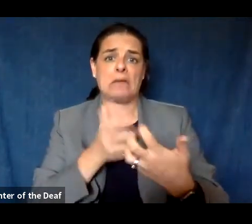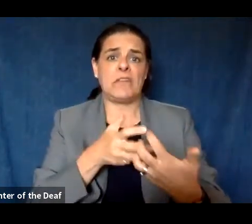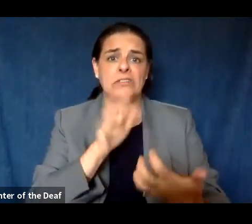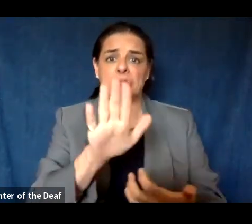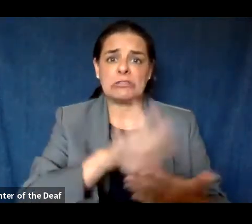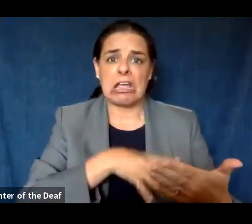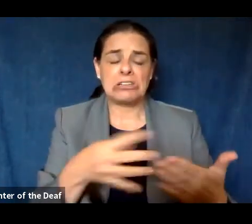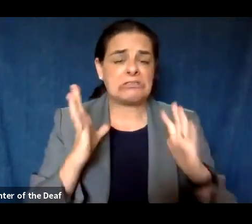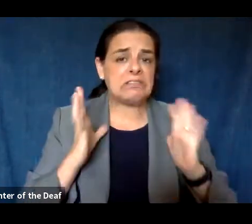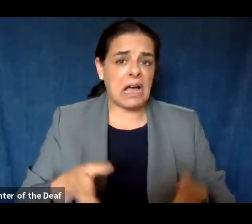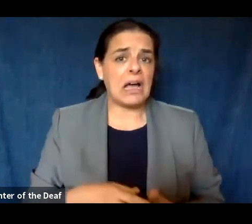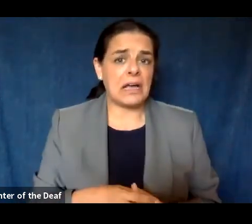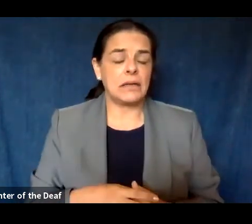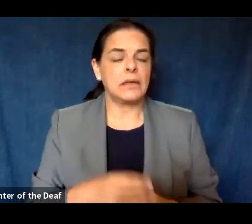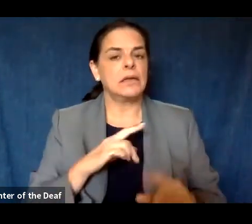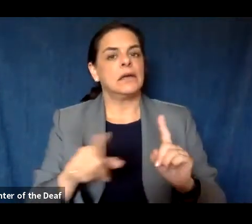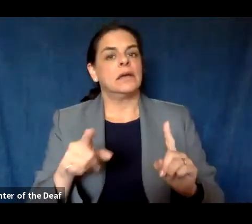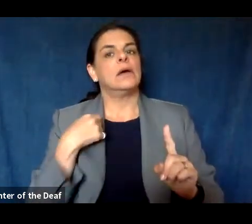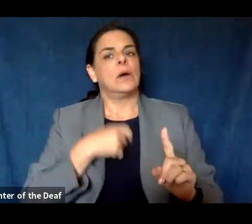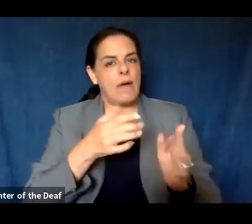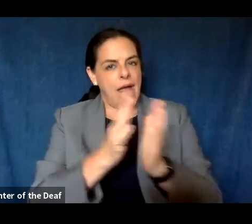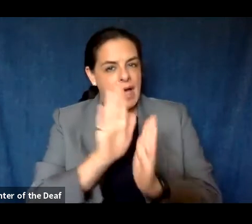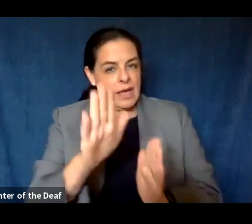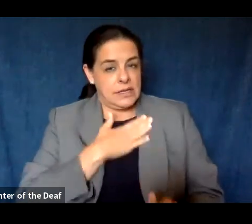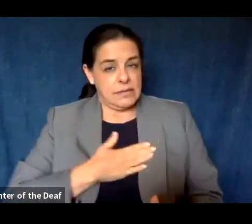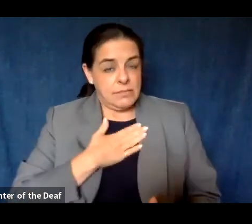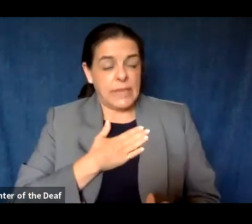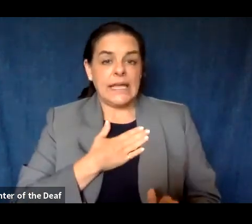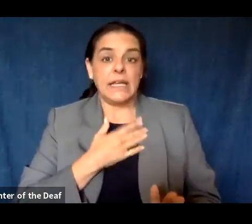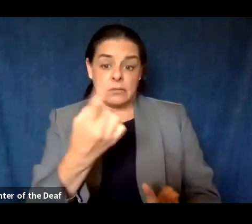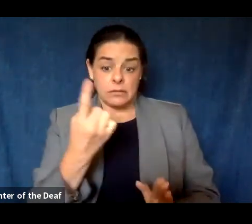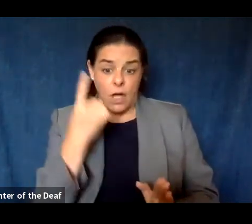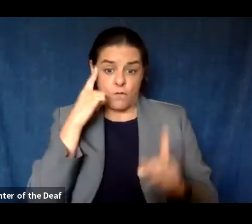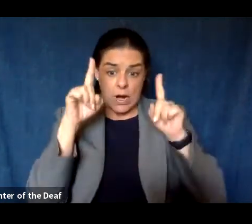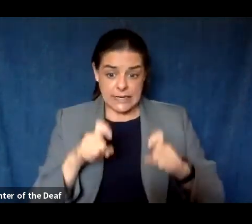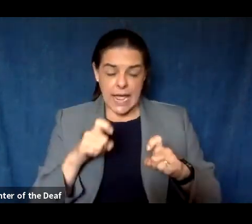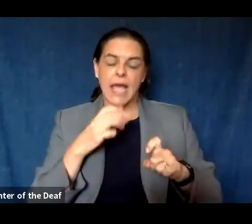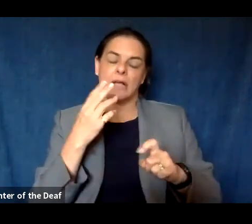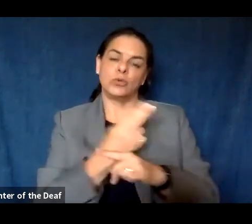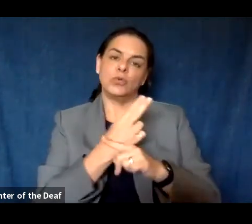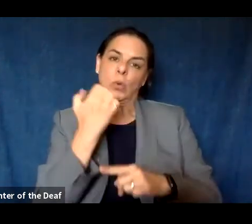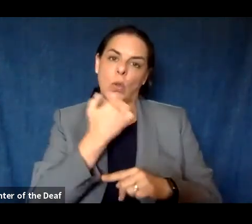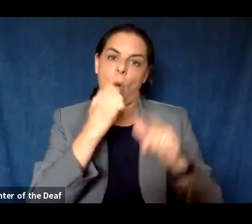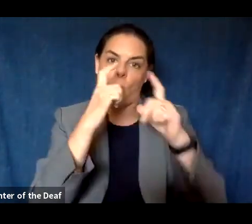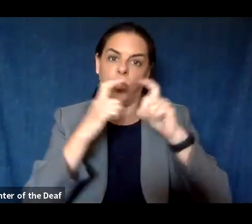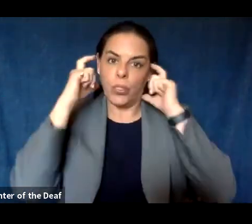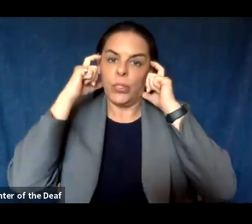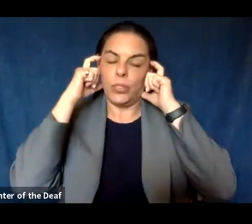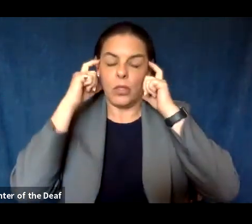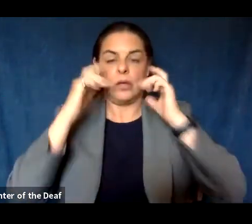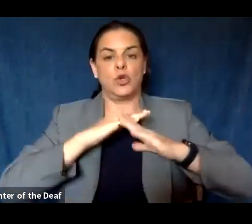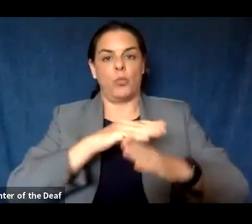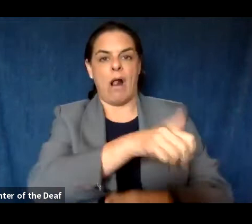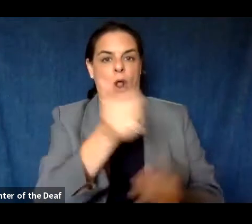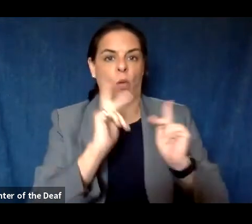schedule. We do ask that anyone who is coming to get tested, please wear a cloth face covering to help protect the folks around you who